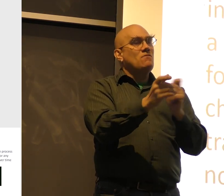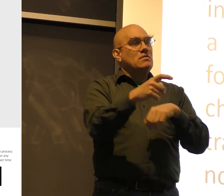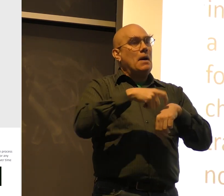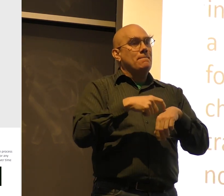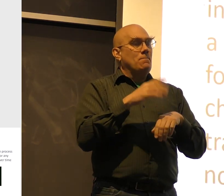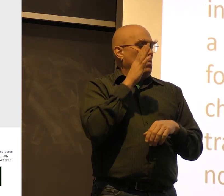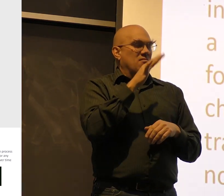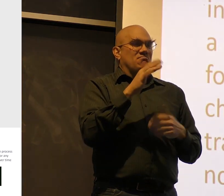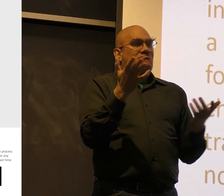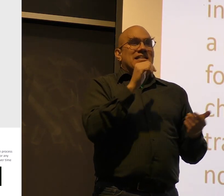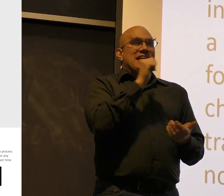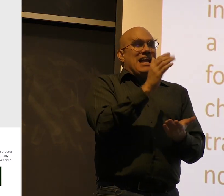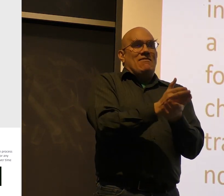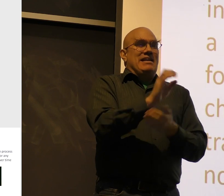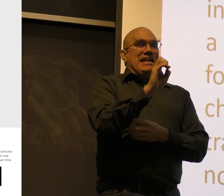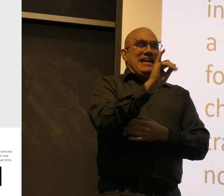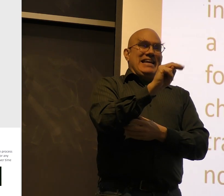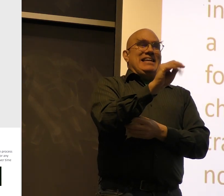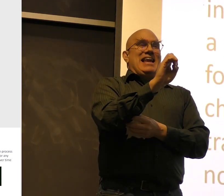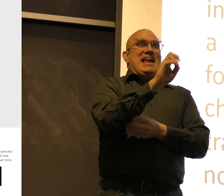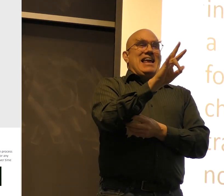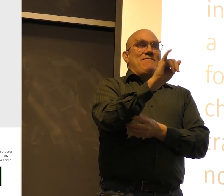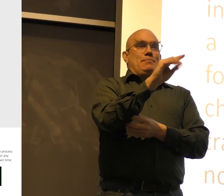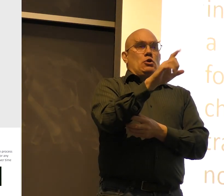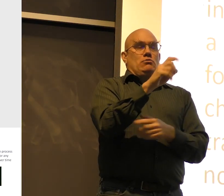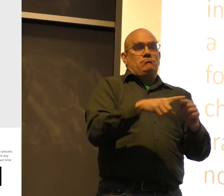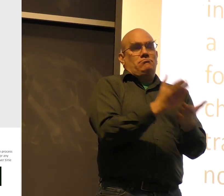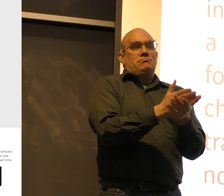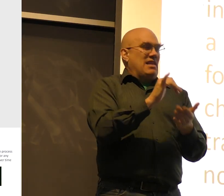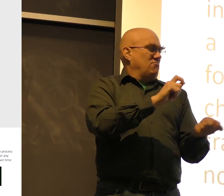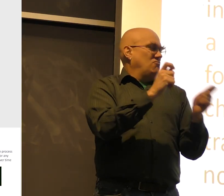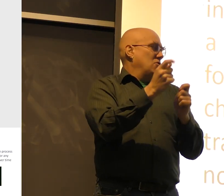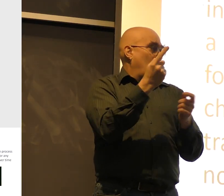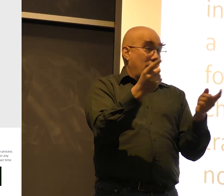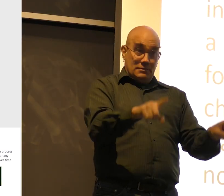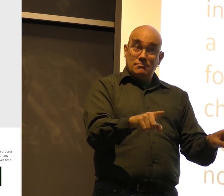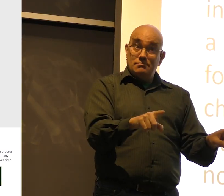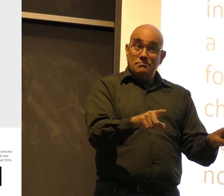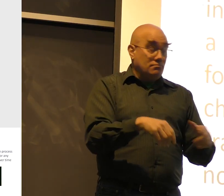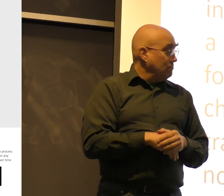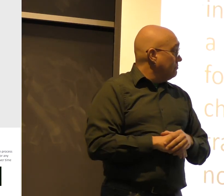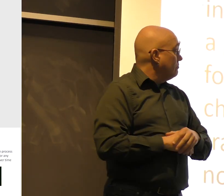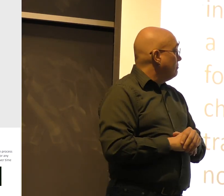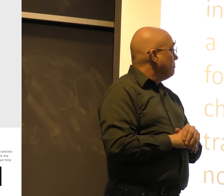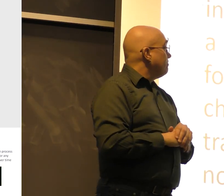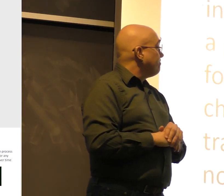will evolve over time. That is inevitable. That cannot be stopped. That always happens.